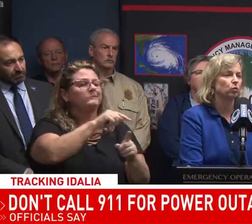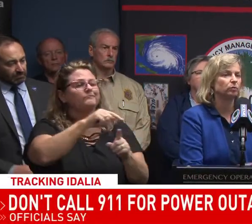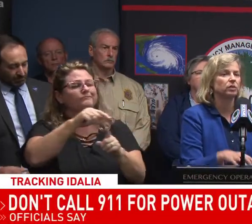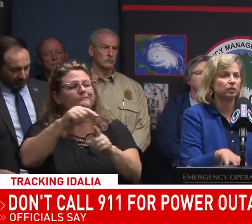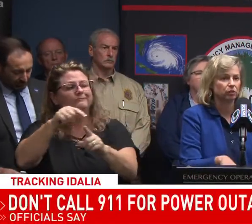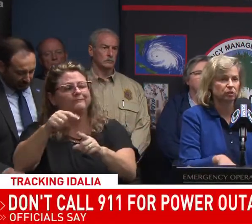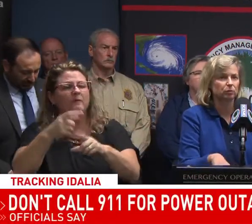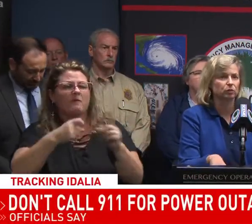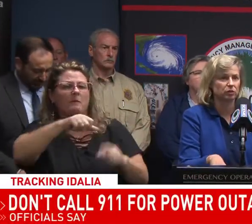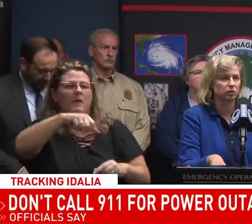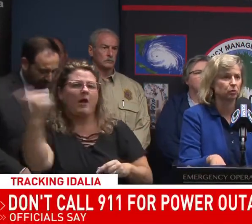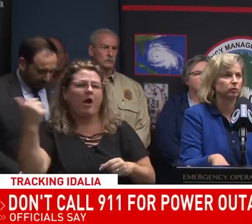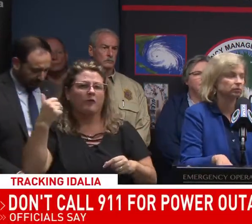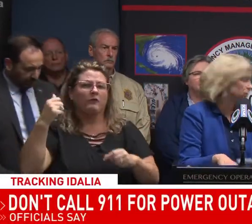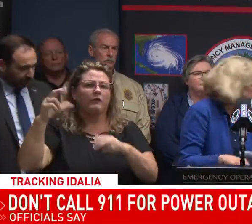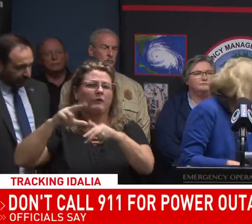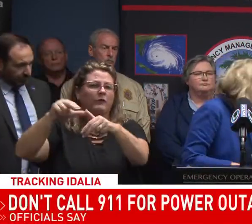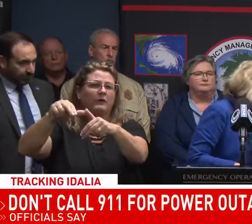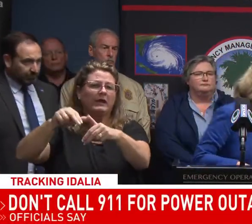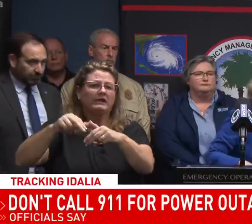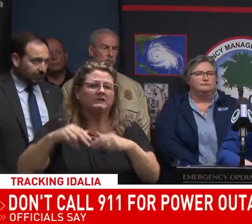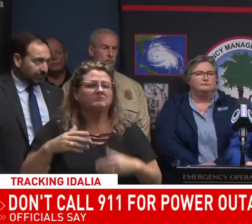prior storms that are similar to this one.